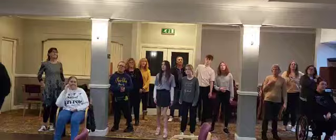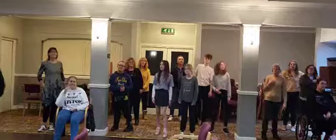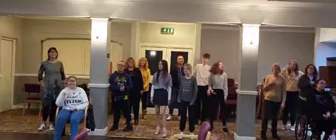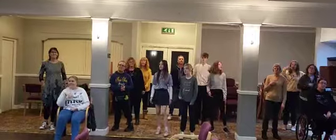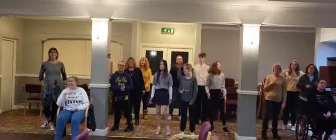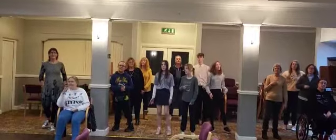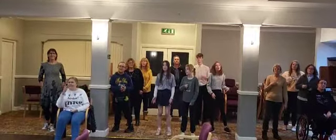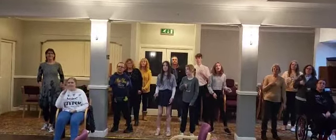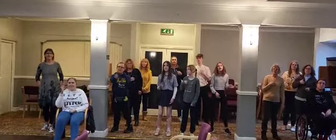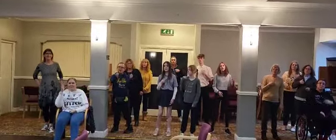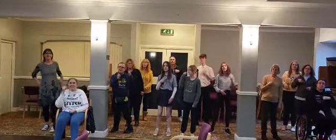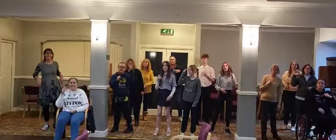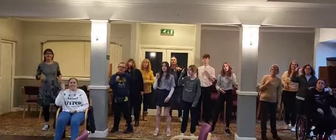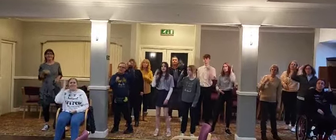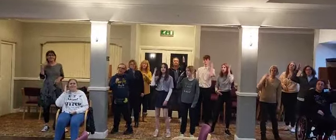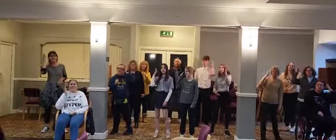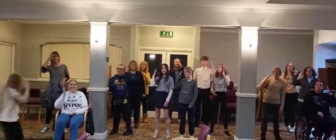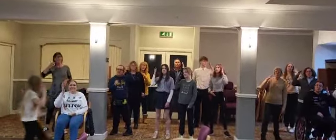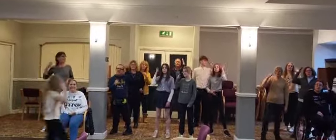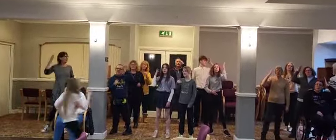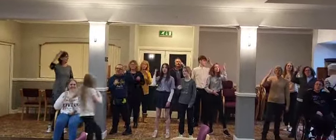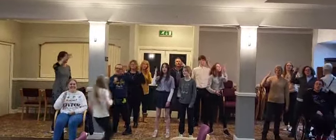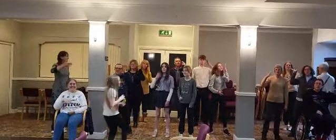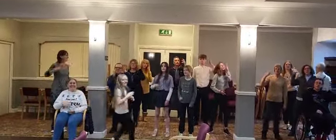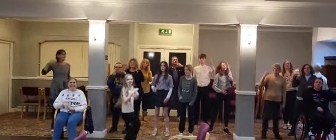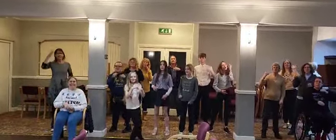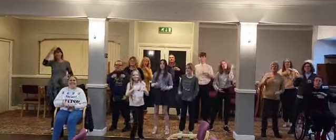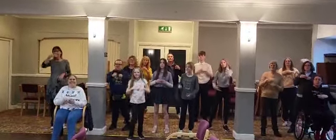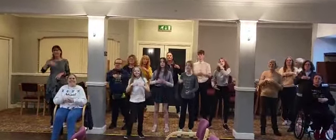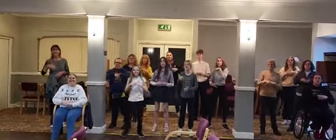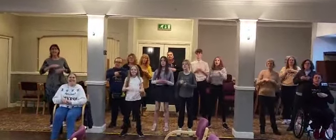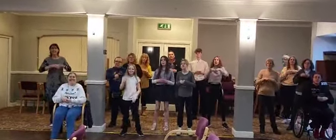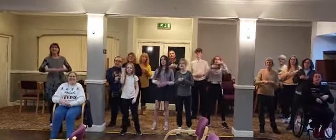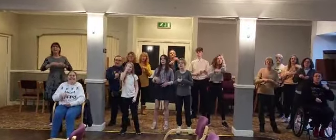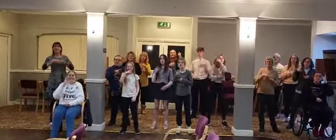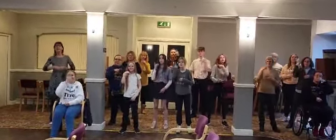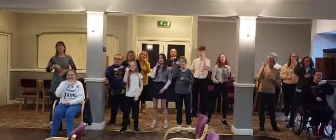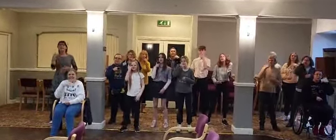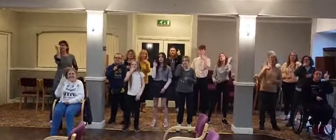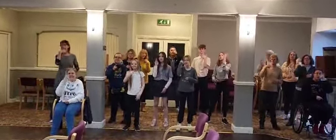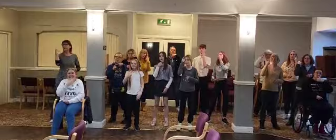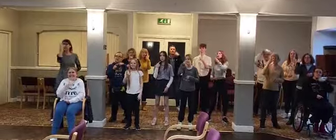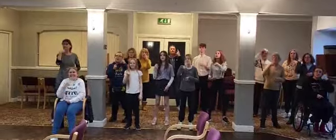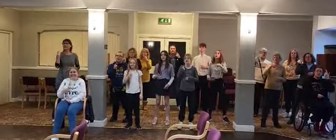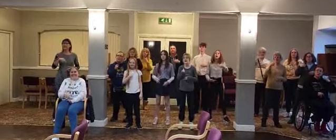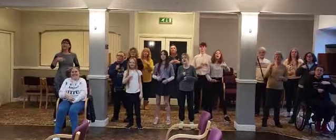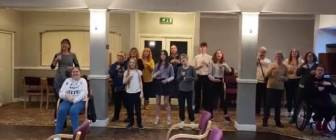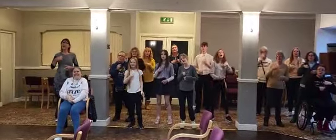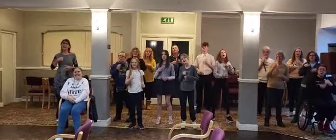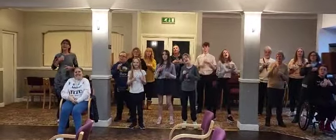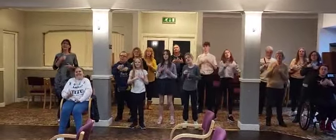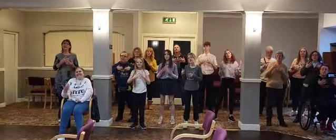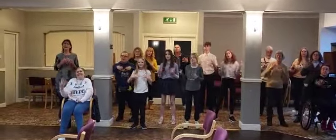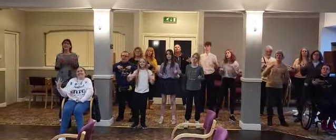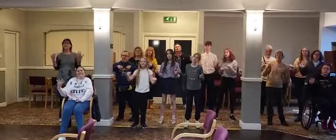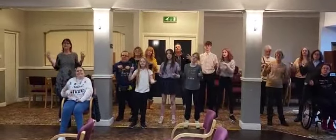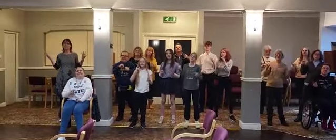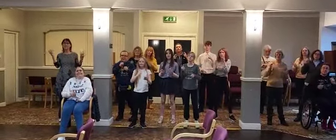I've been dreamin' friendly faces and I've got so much